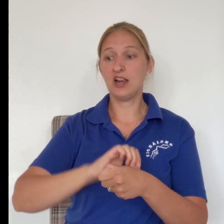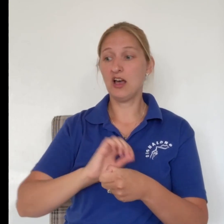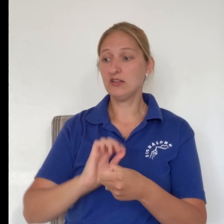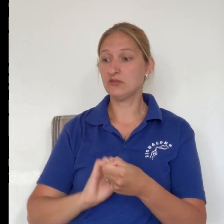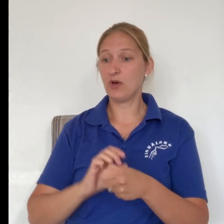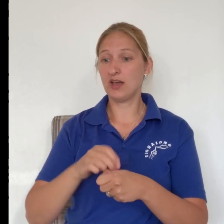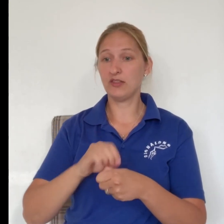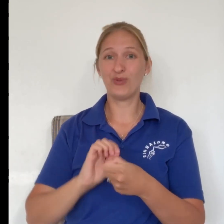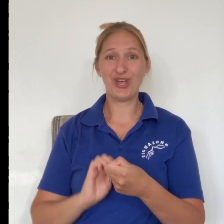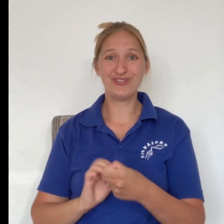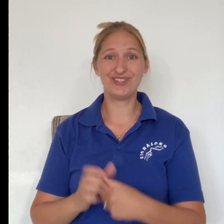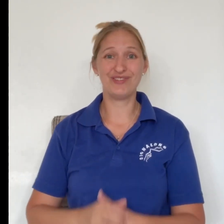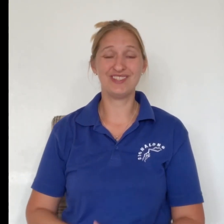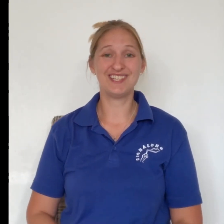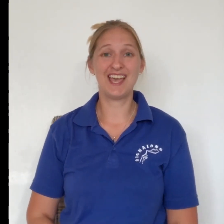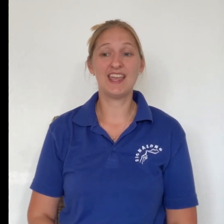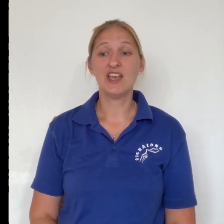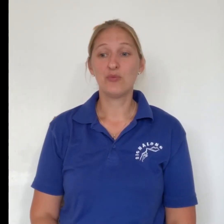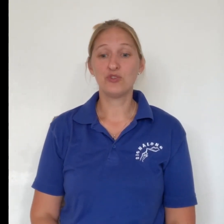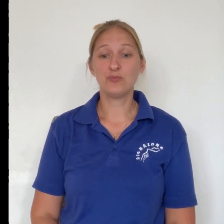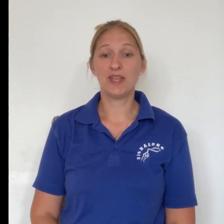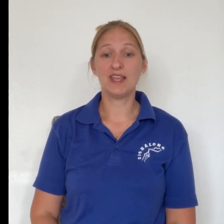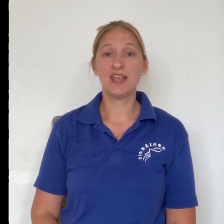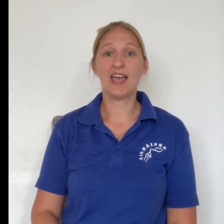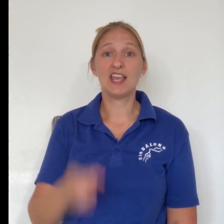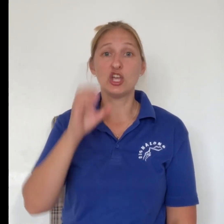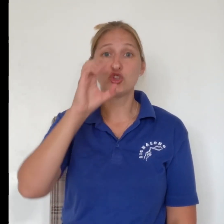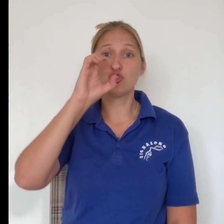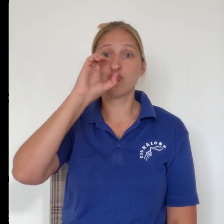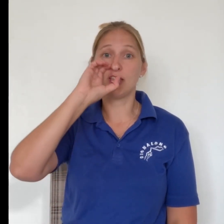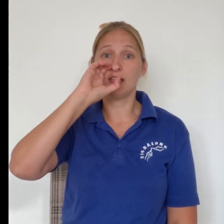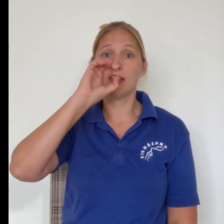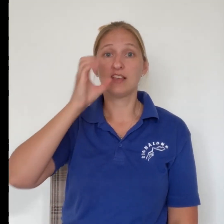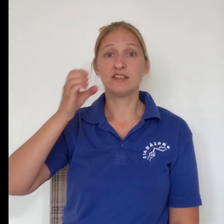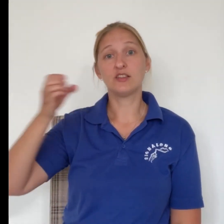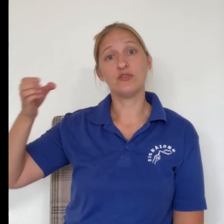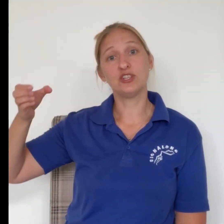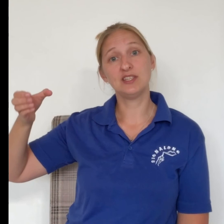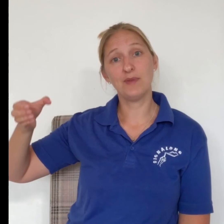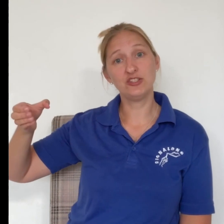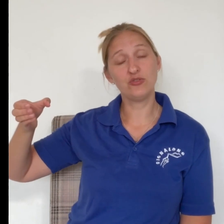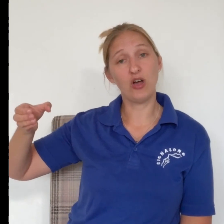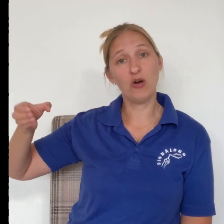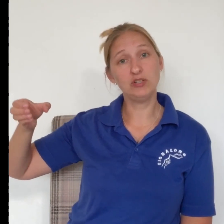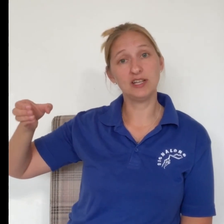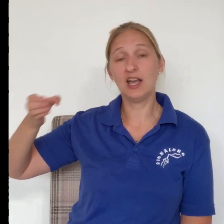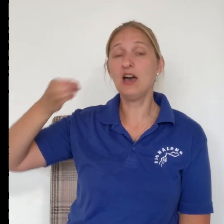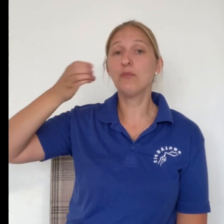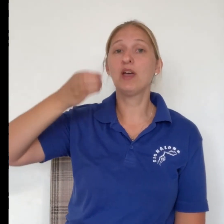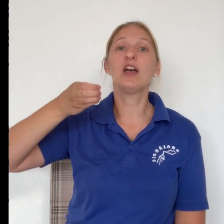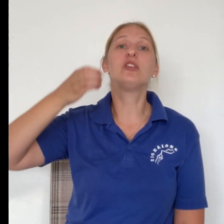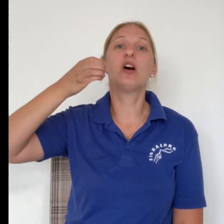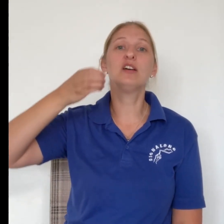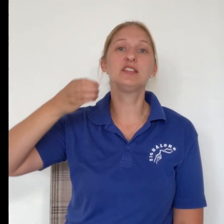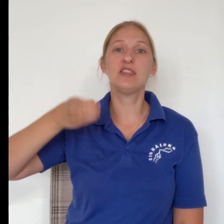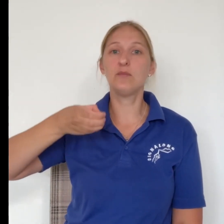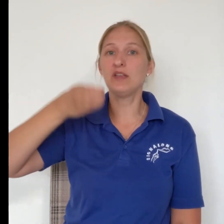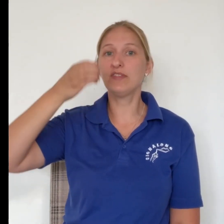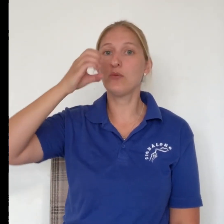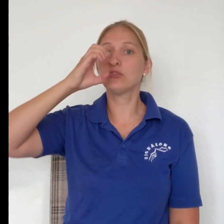last one that we're going to do today would be a drink. So you just imagine you're holding a cup and you're asking them if they want